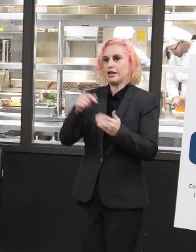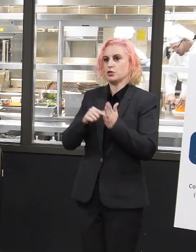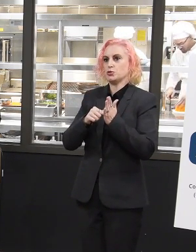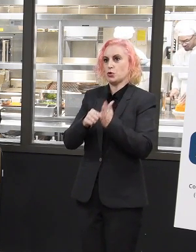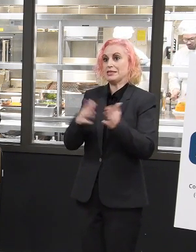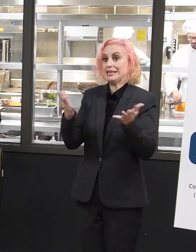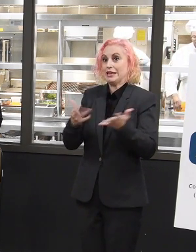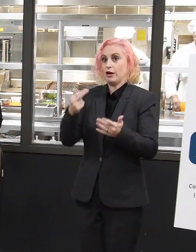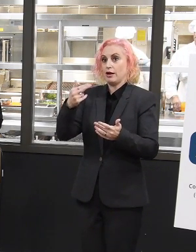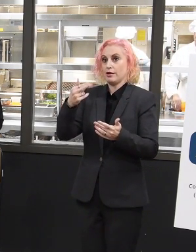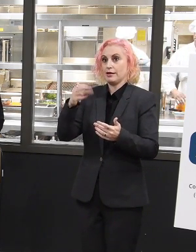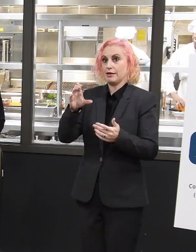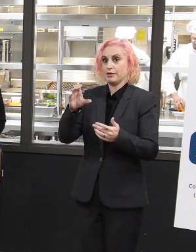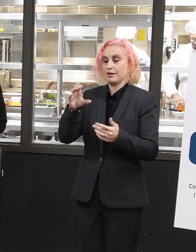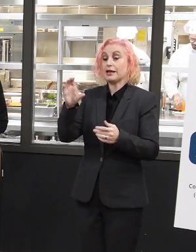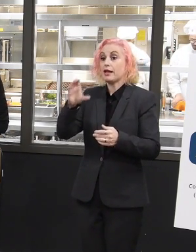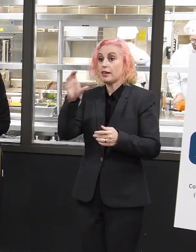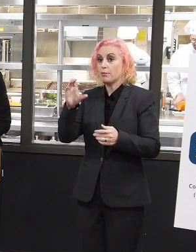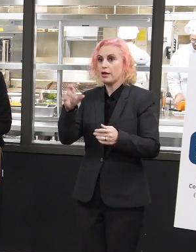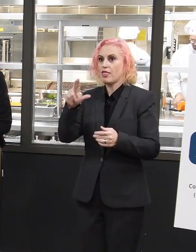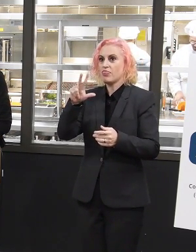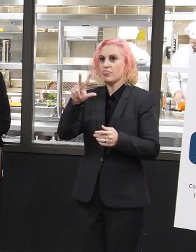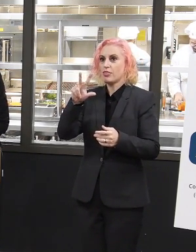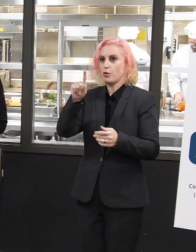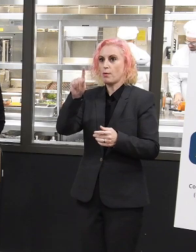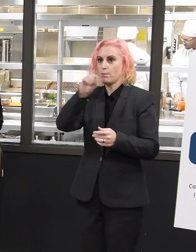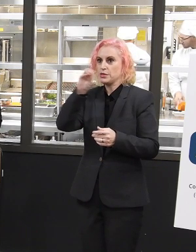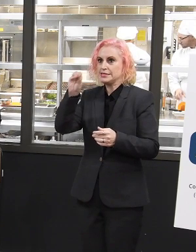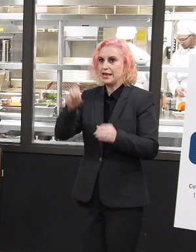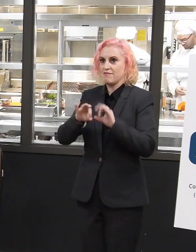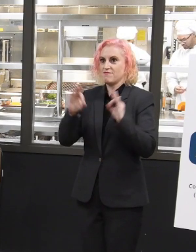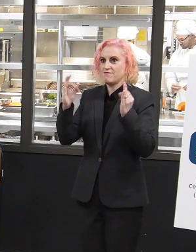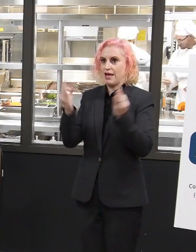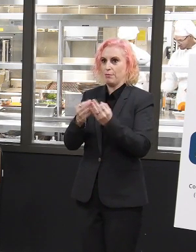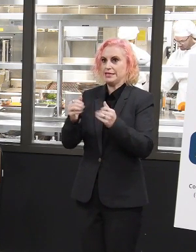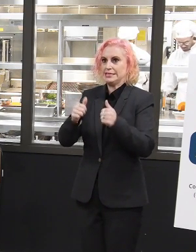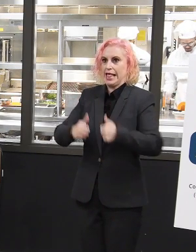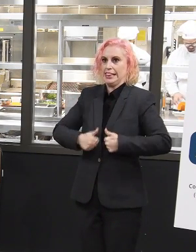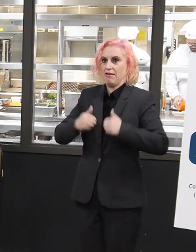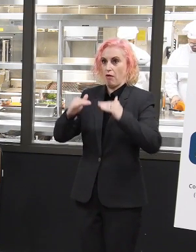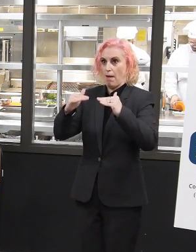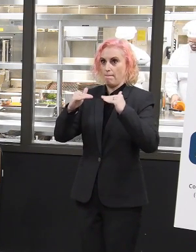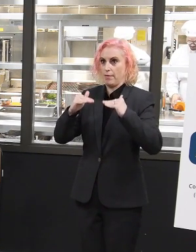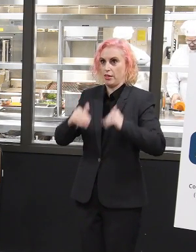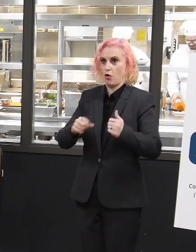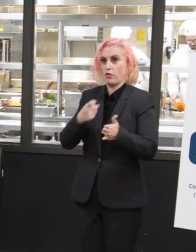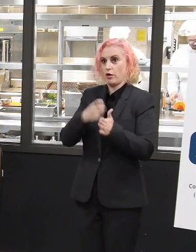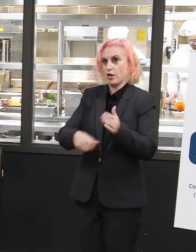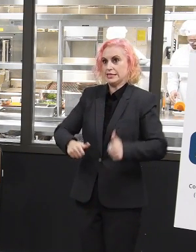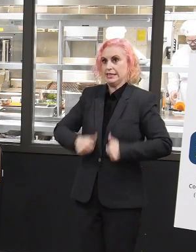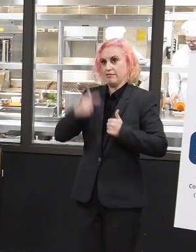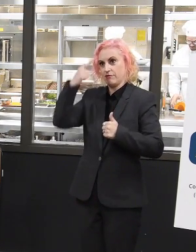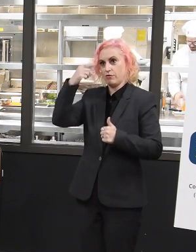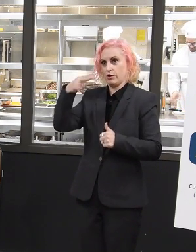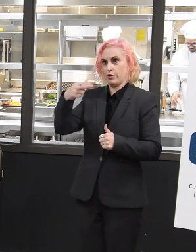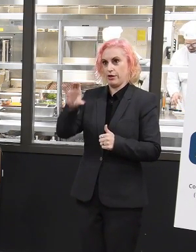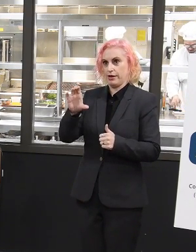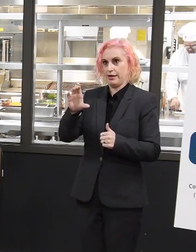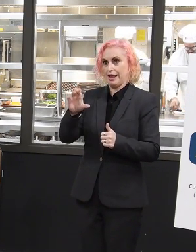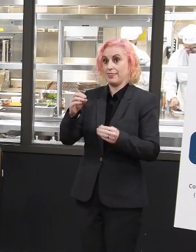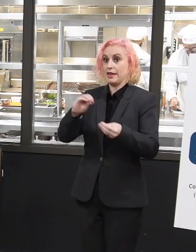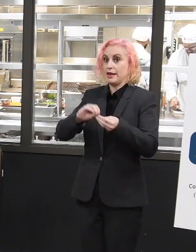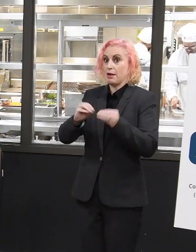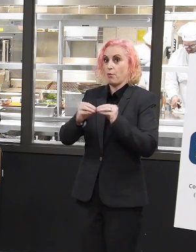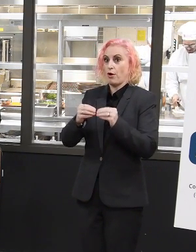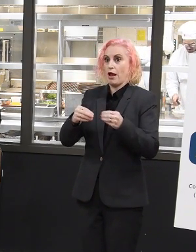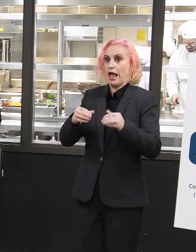right here in Columbia, 31% of families live below the cost of living for Howard County. And the number